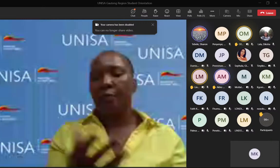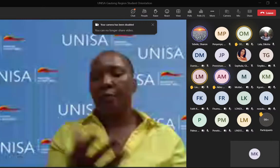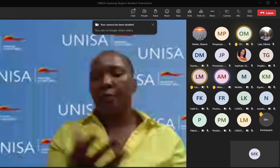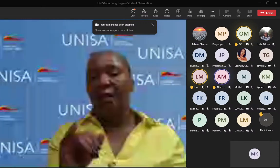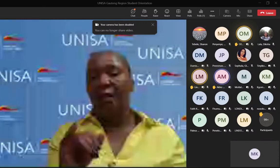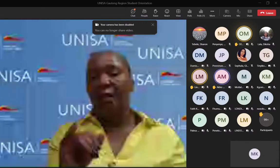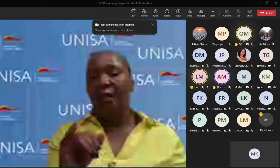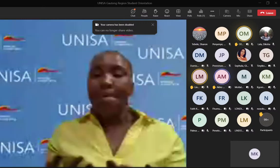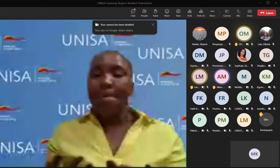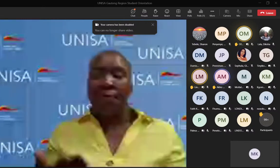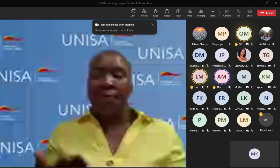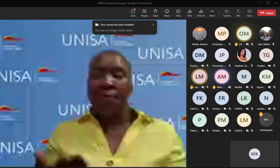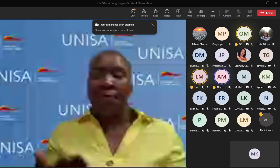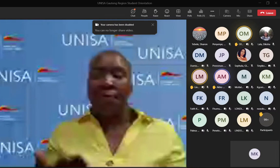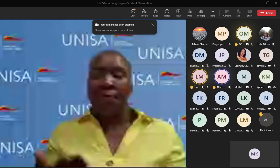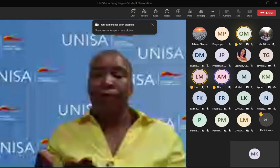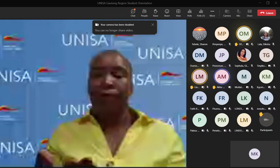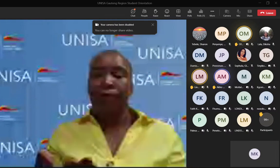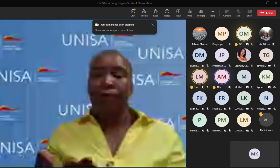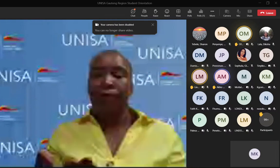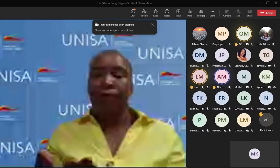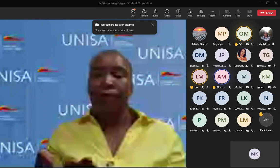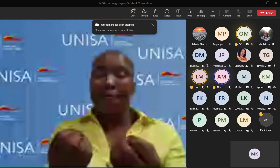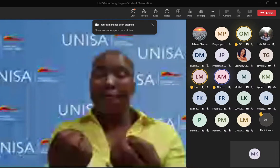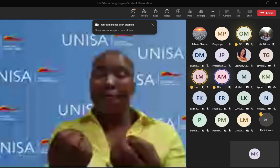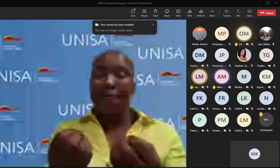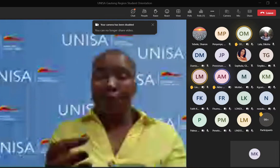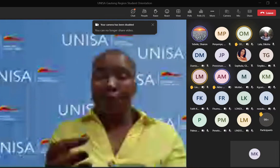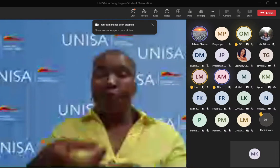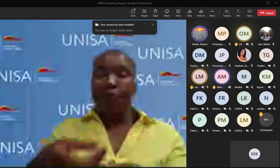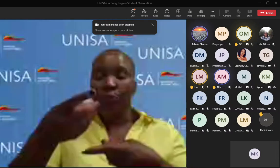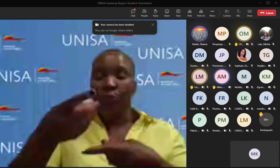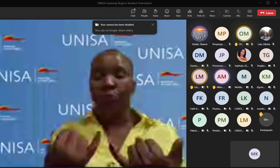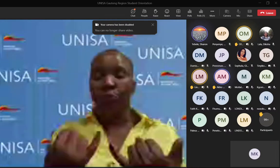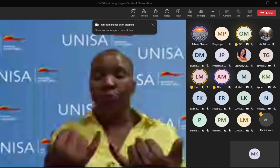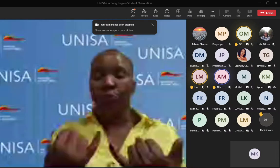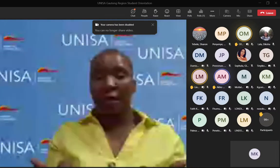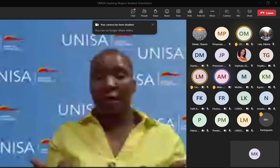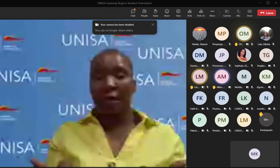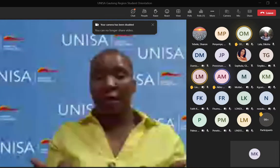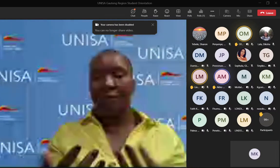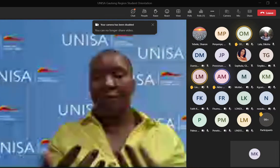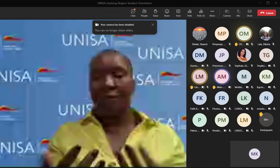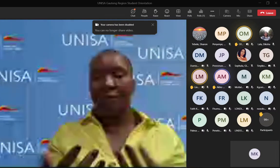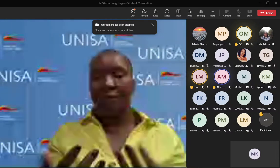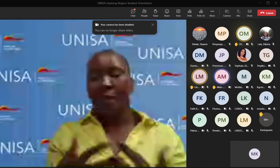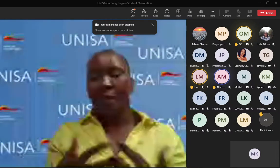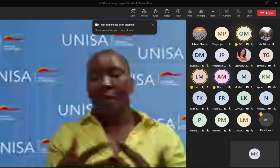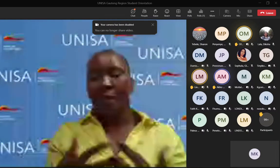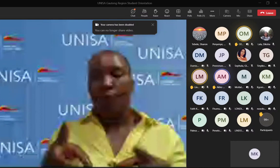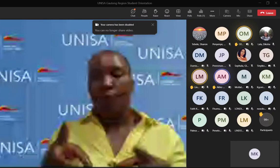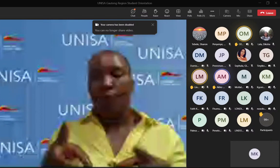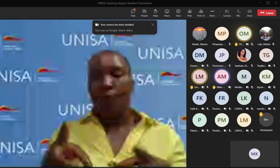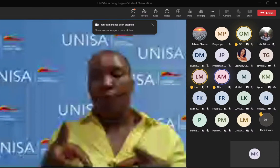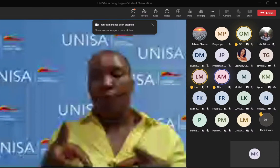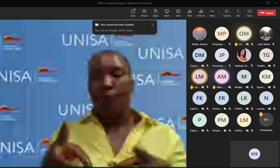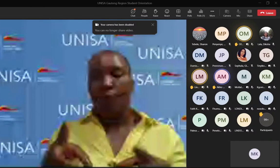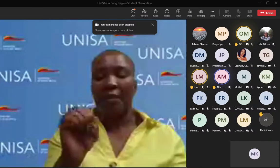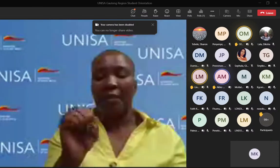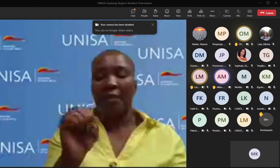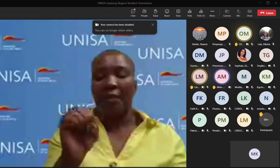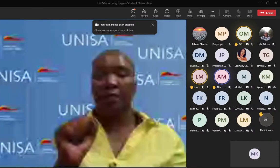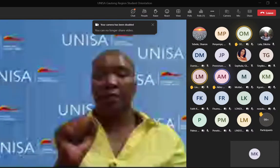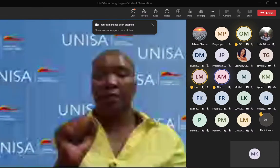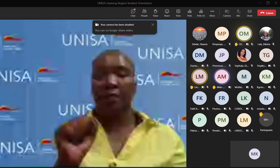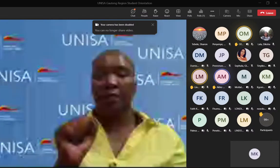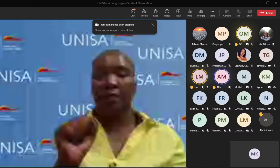the type that I recommend starting from today onwards is there any Assurance um in this fast well let me proceed with my